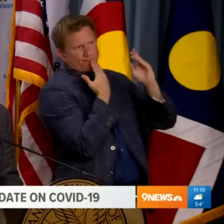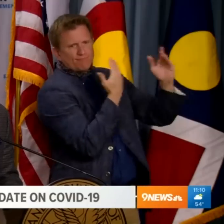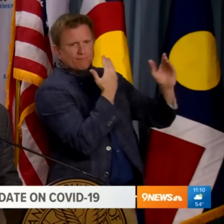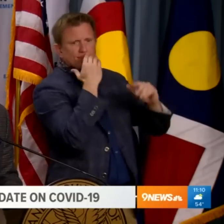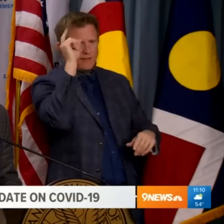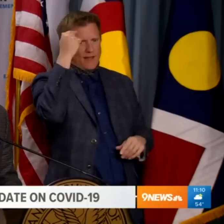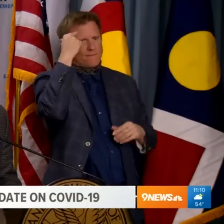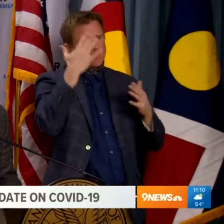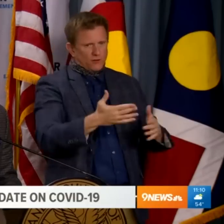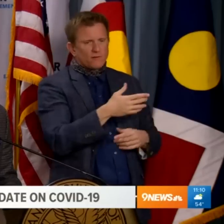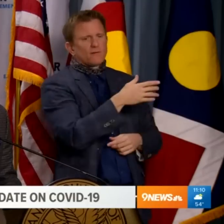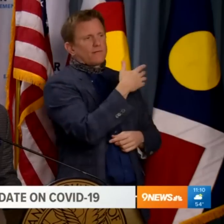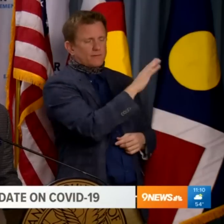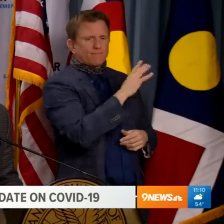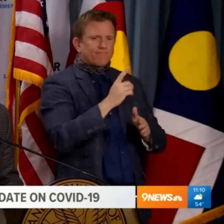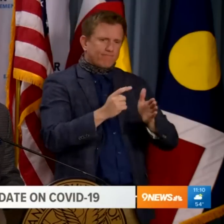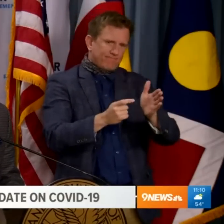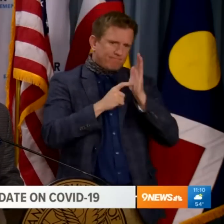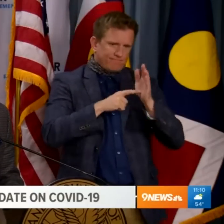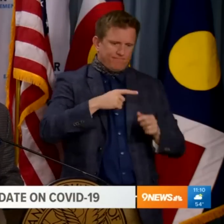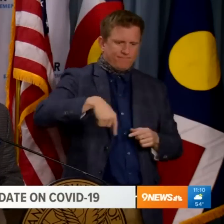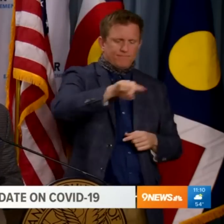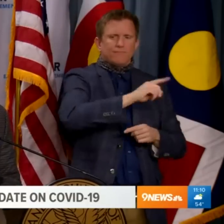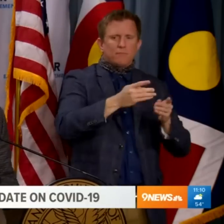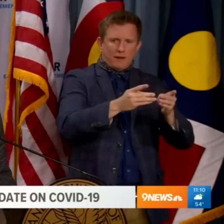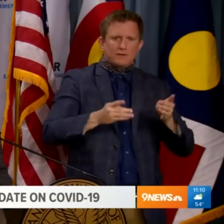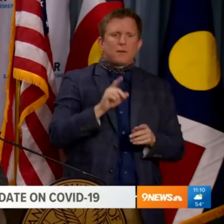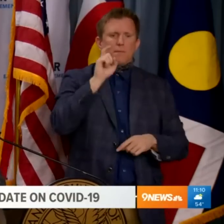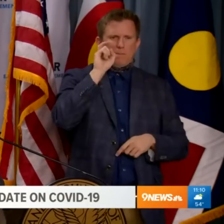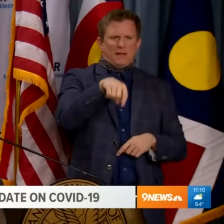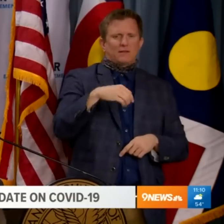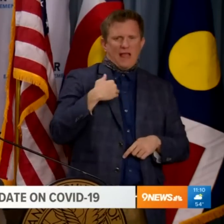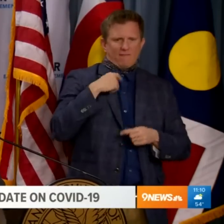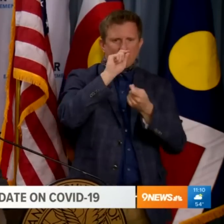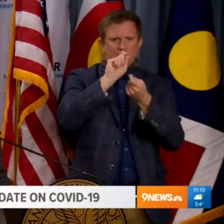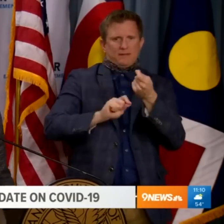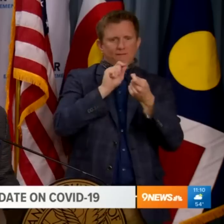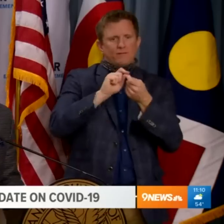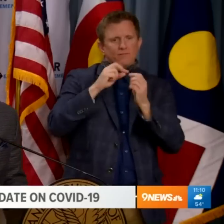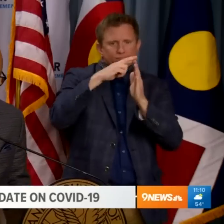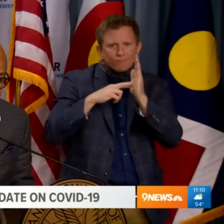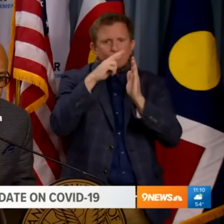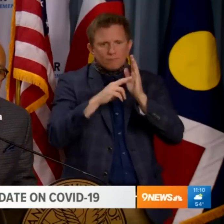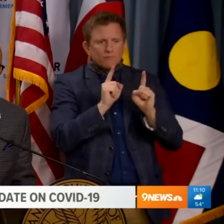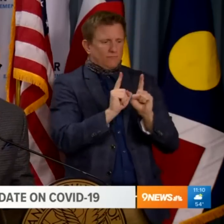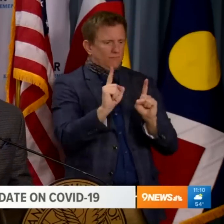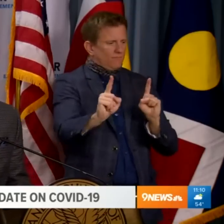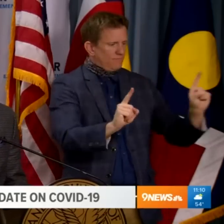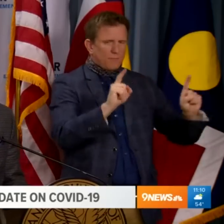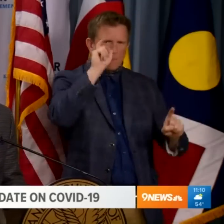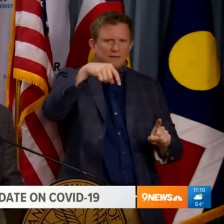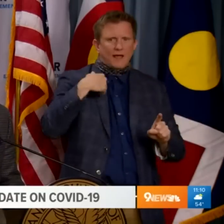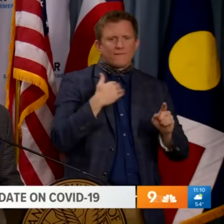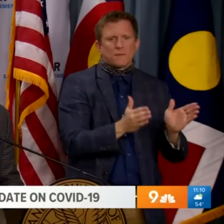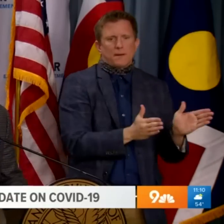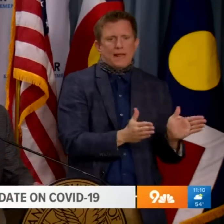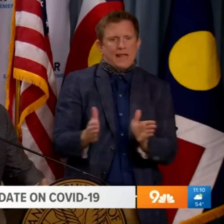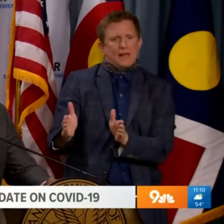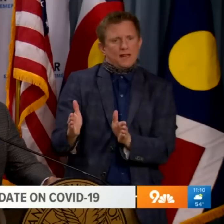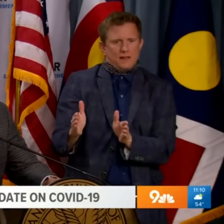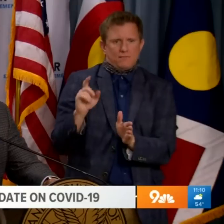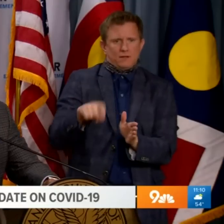residential care facilities are home to some of our oldest, most fragile, and most vulnerable residents, and we need to do